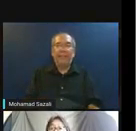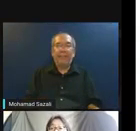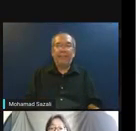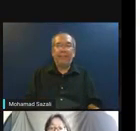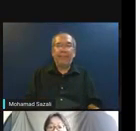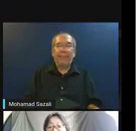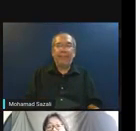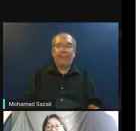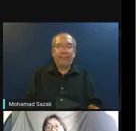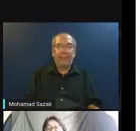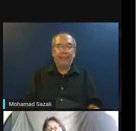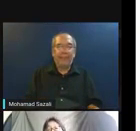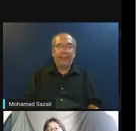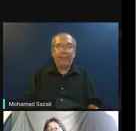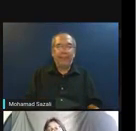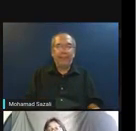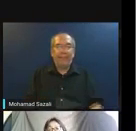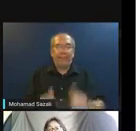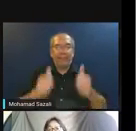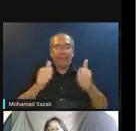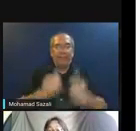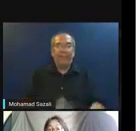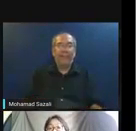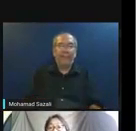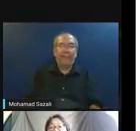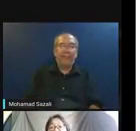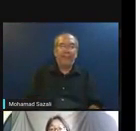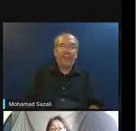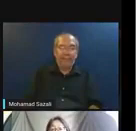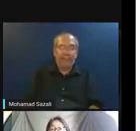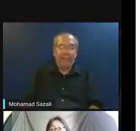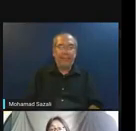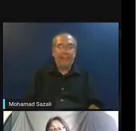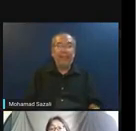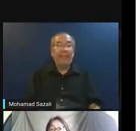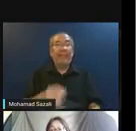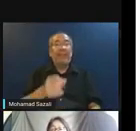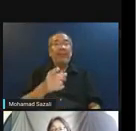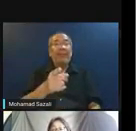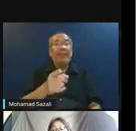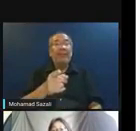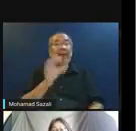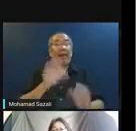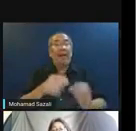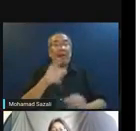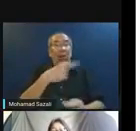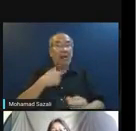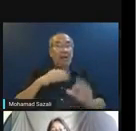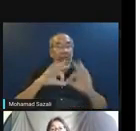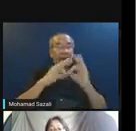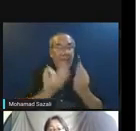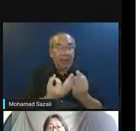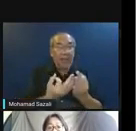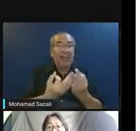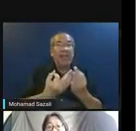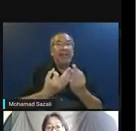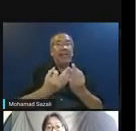even services or even government assistance also via this card OKU.